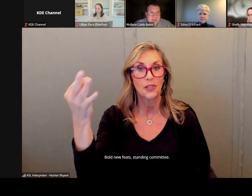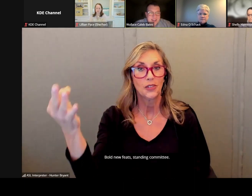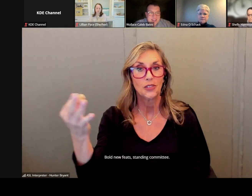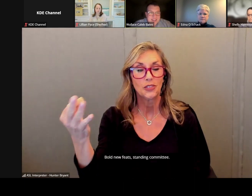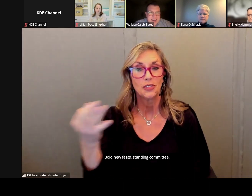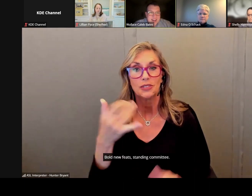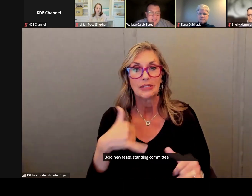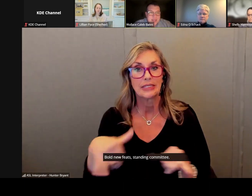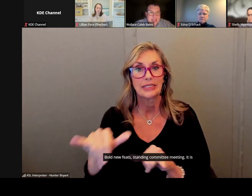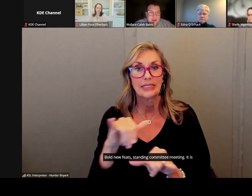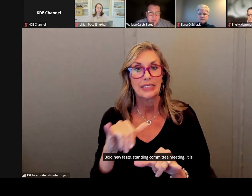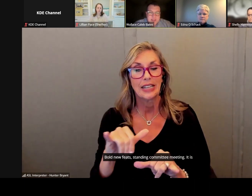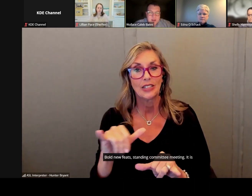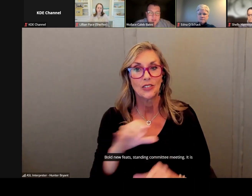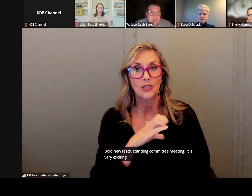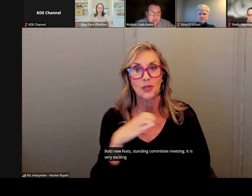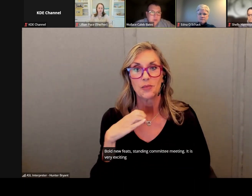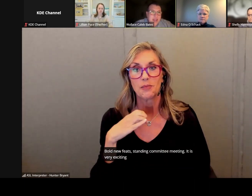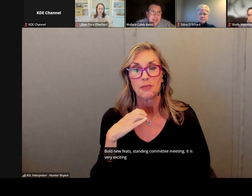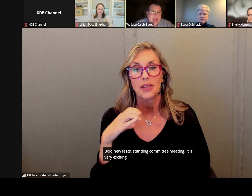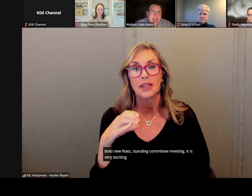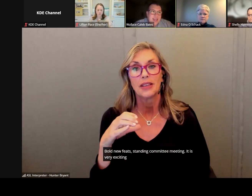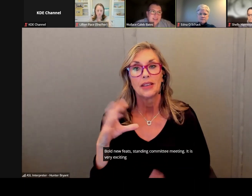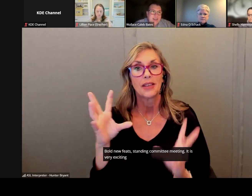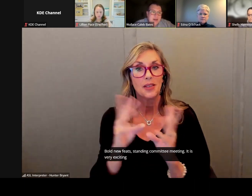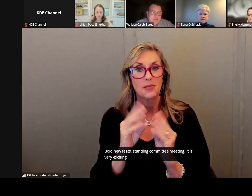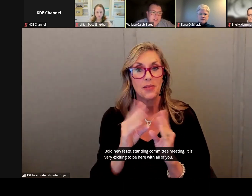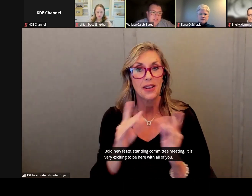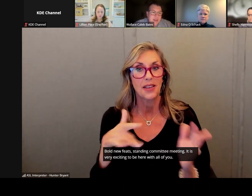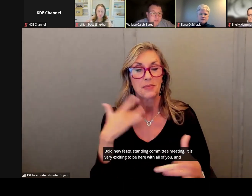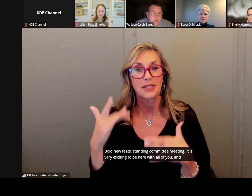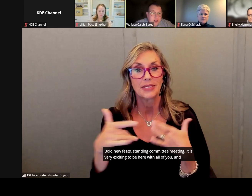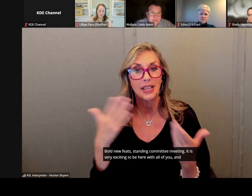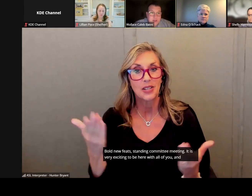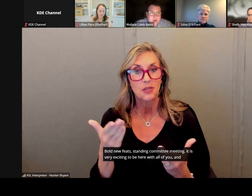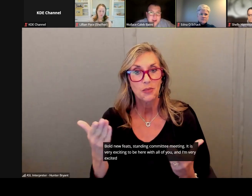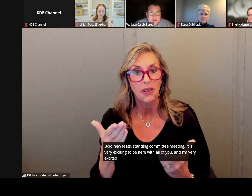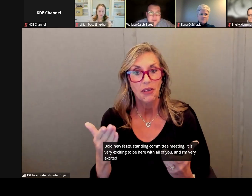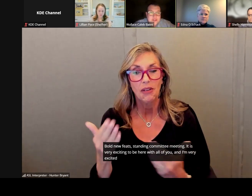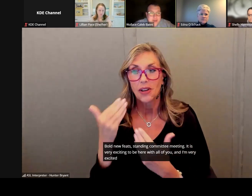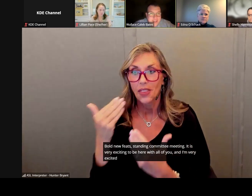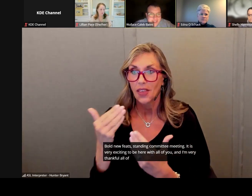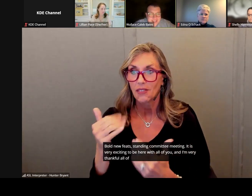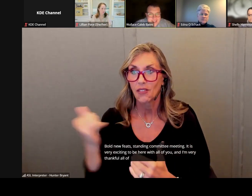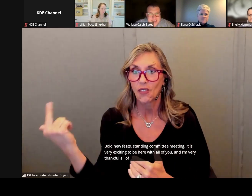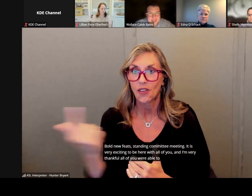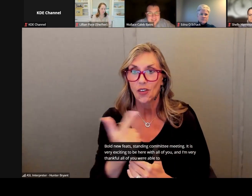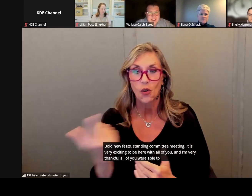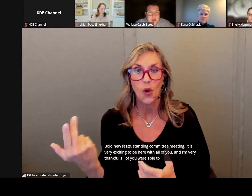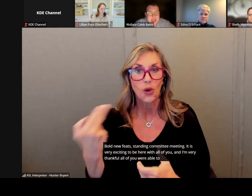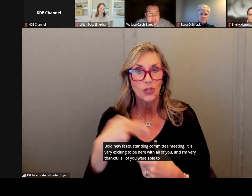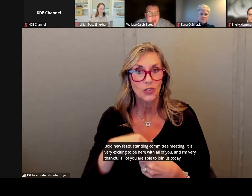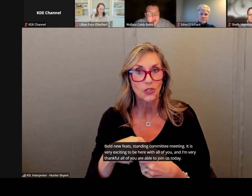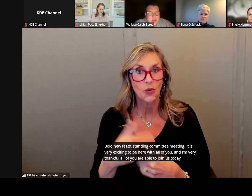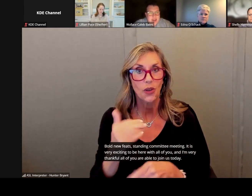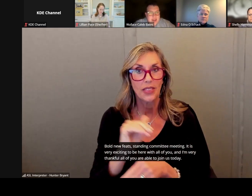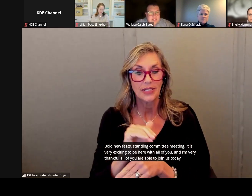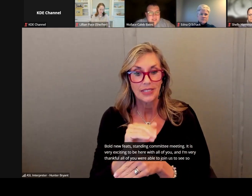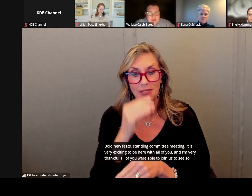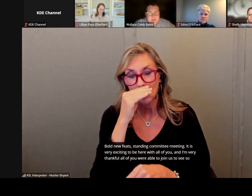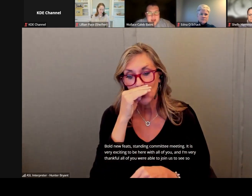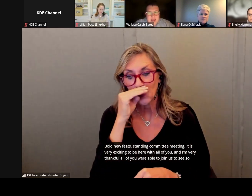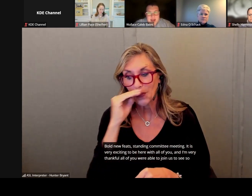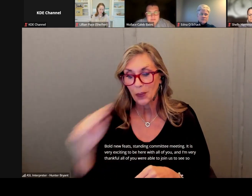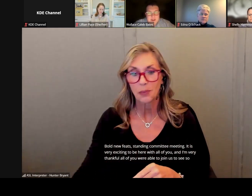very exciting to be here with all of you, and I'm very thankful all of you were able to join us this evening. So we have